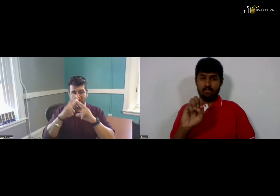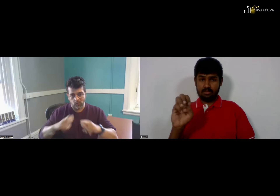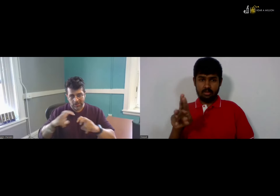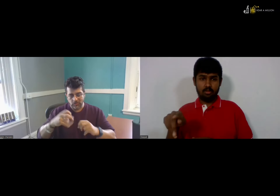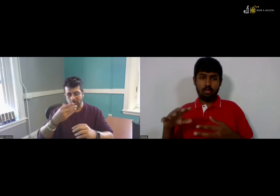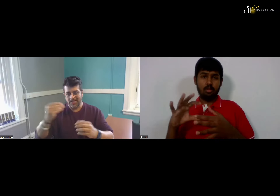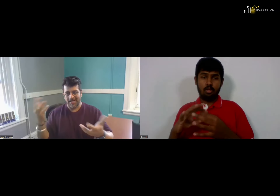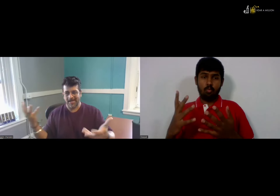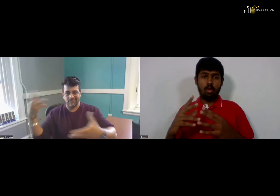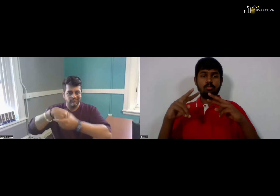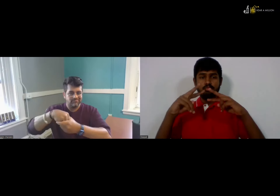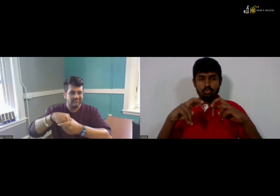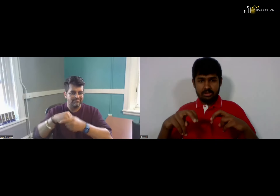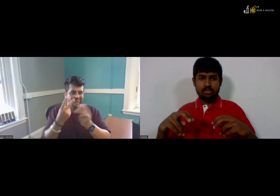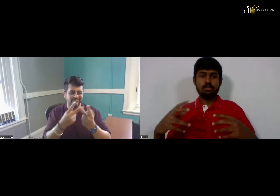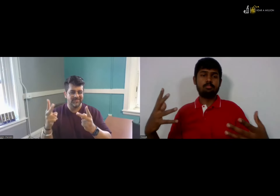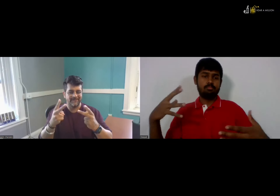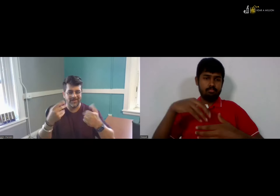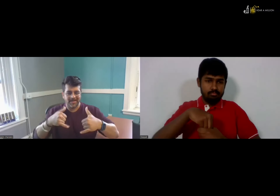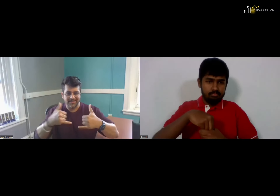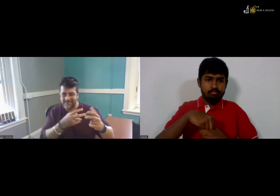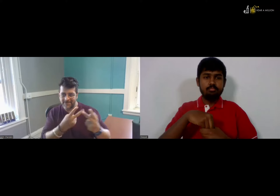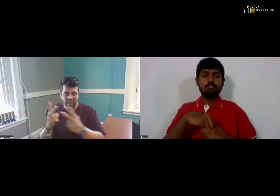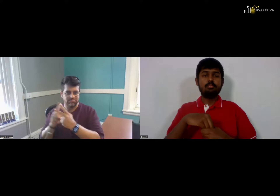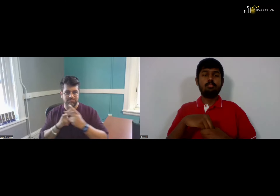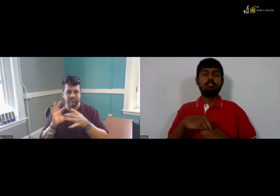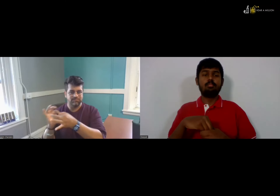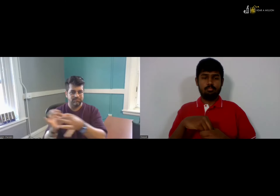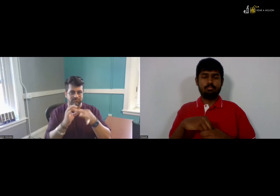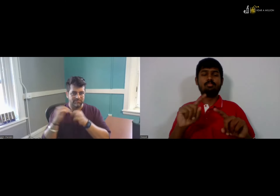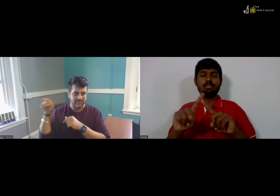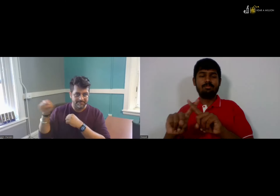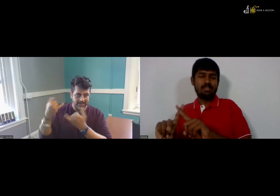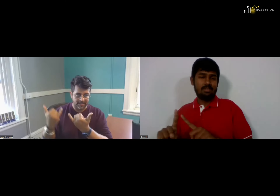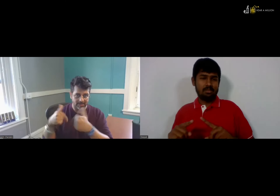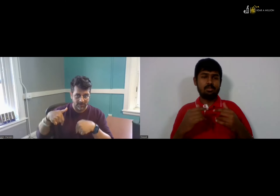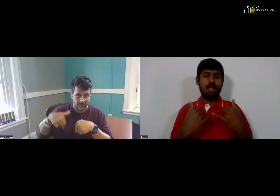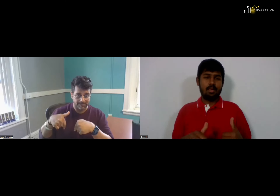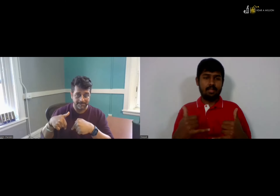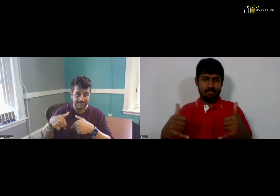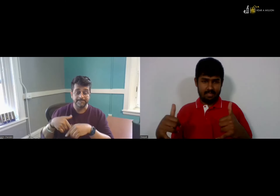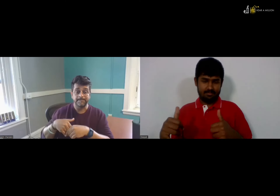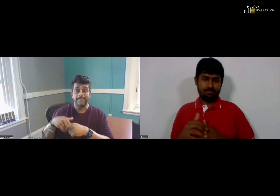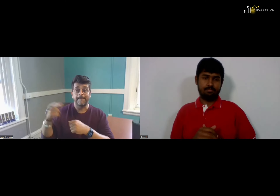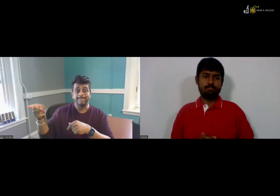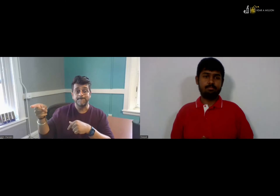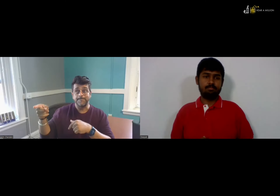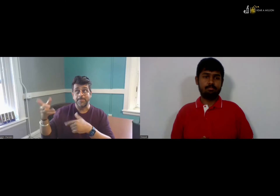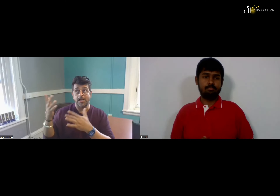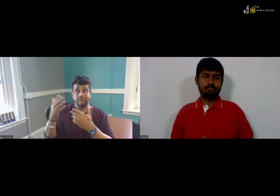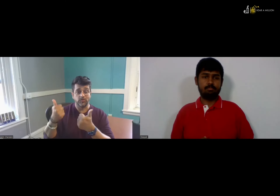research and engagement. So they do different activities in which she is